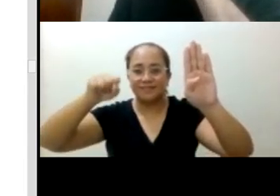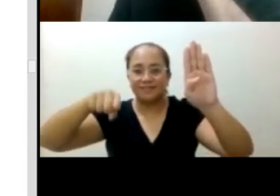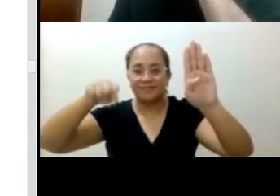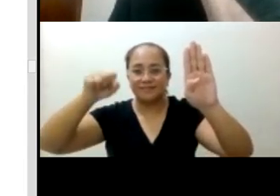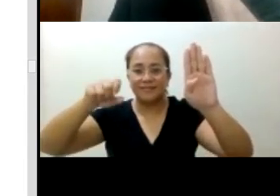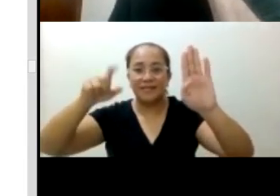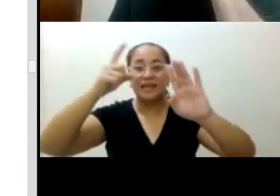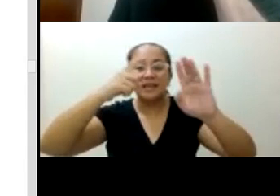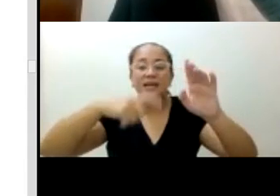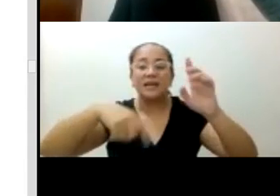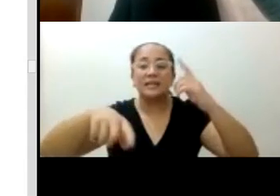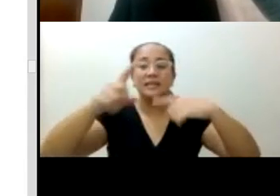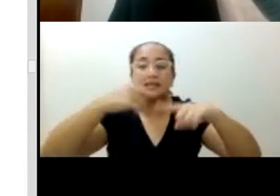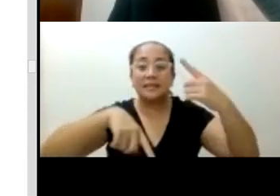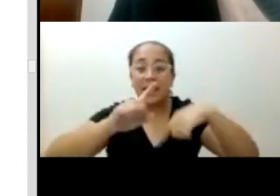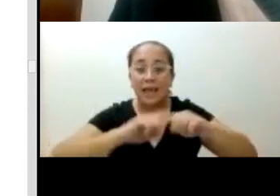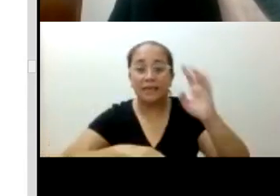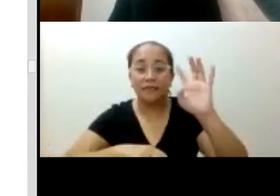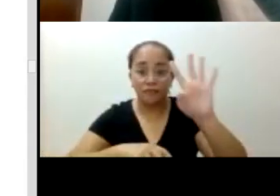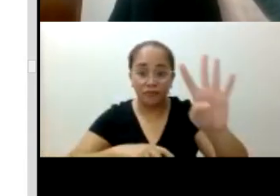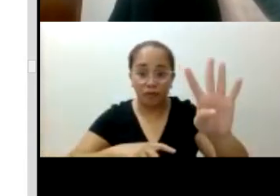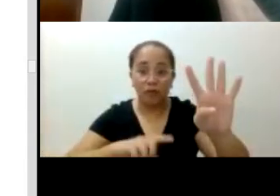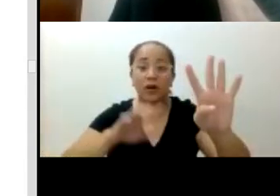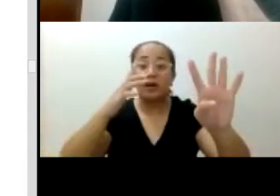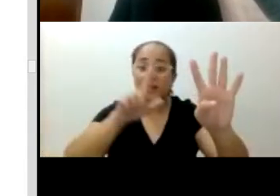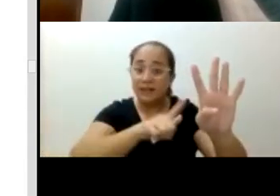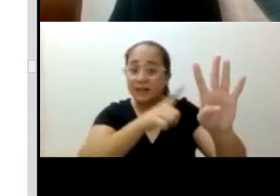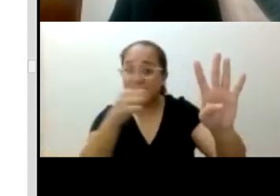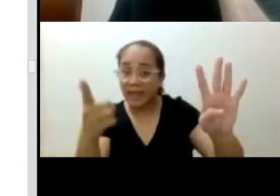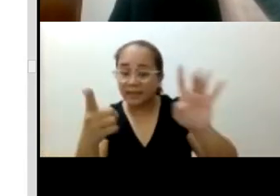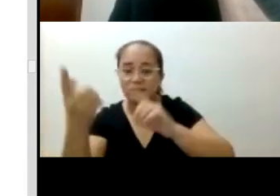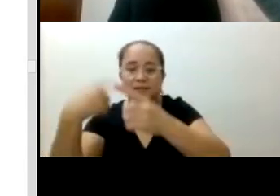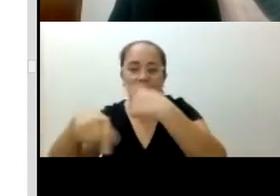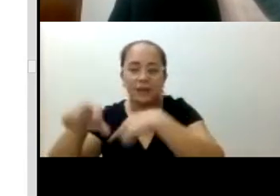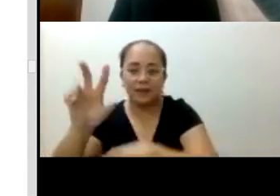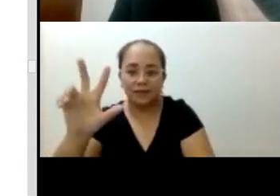Sign, it should be sign 4 followed by sign 3.